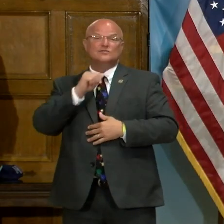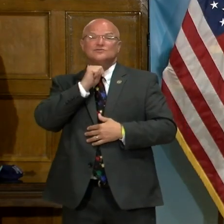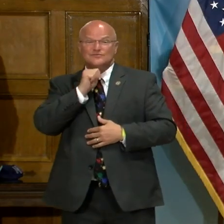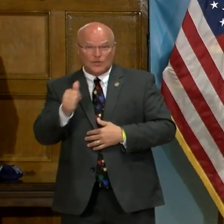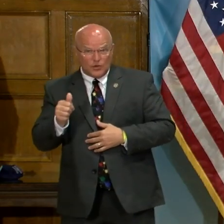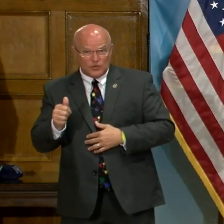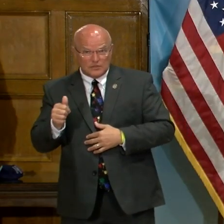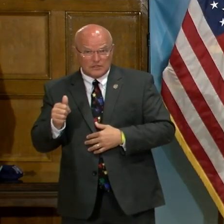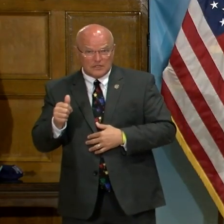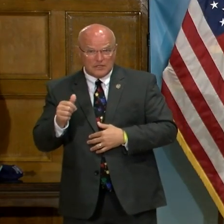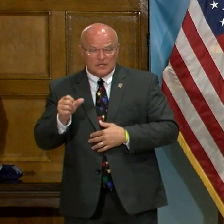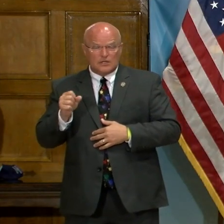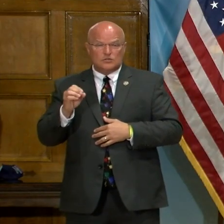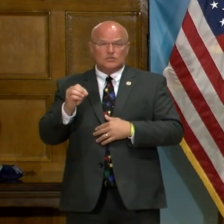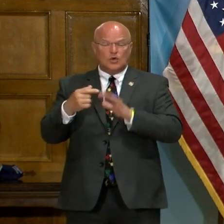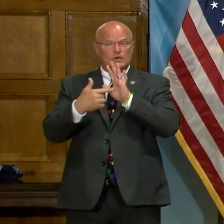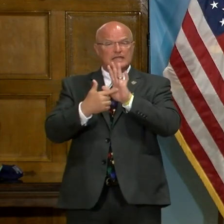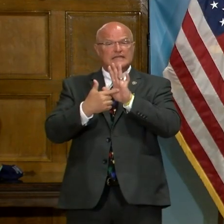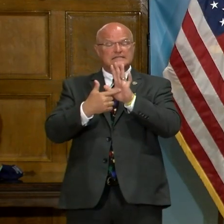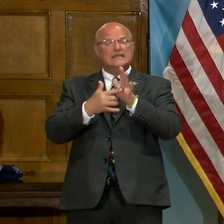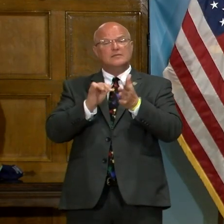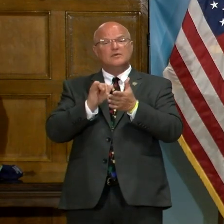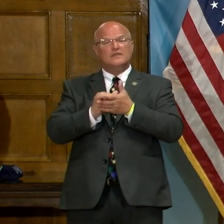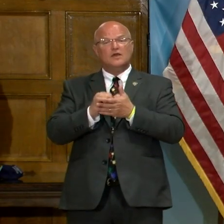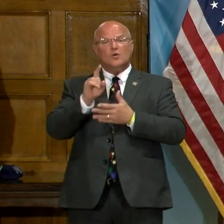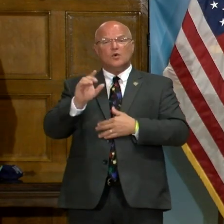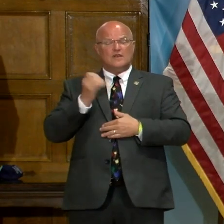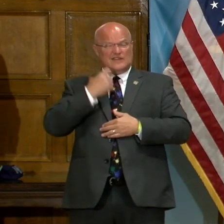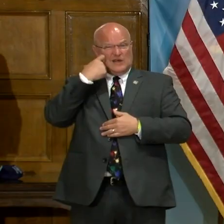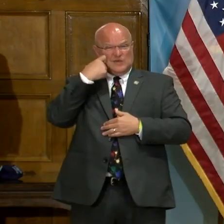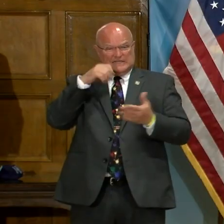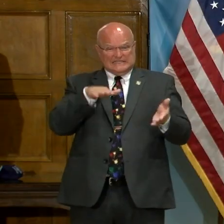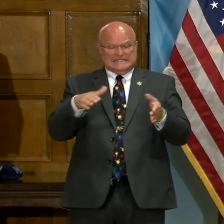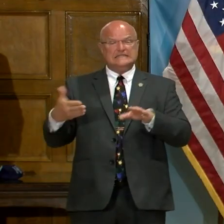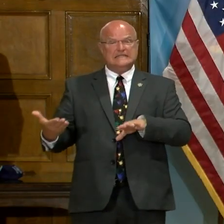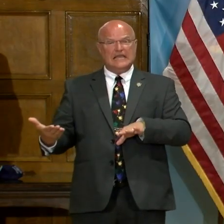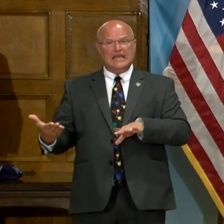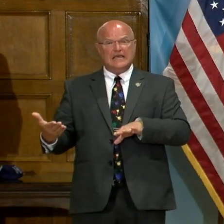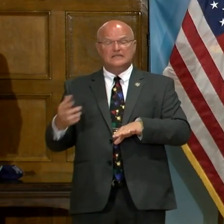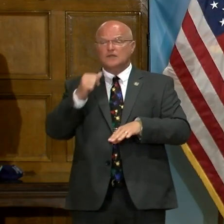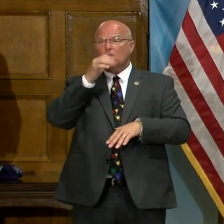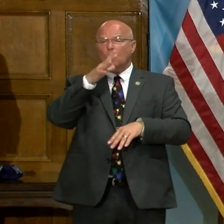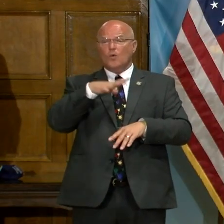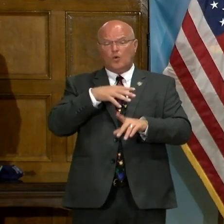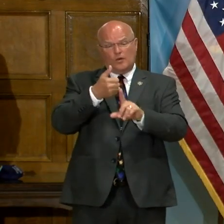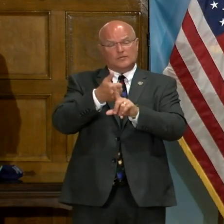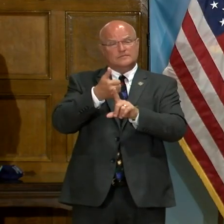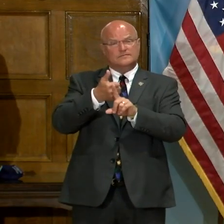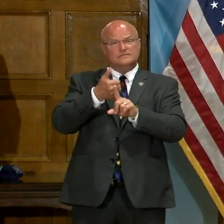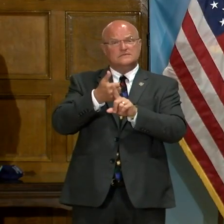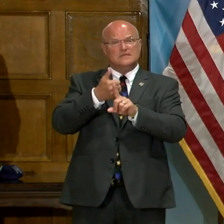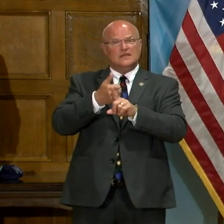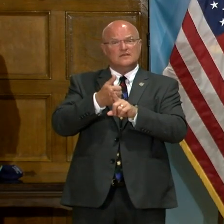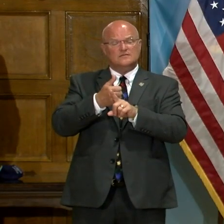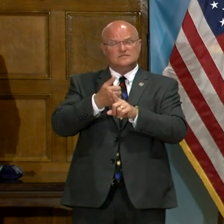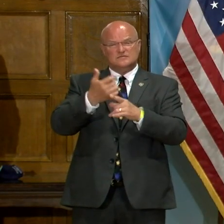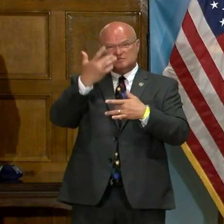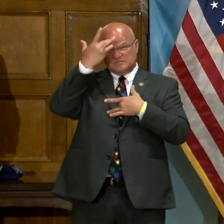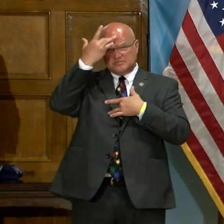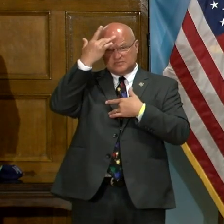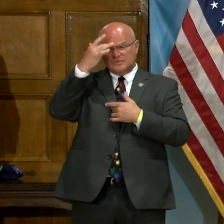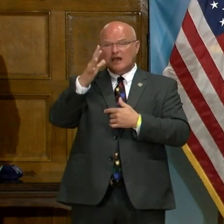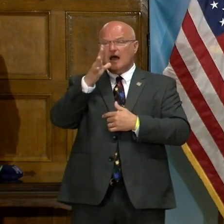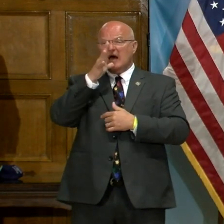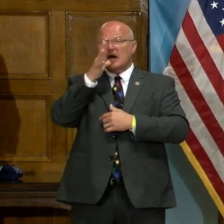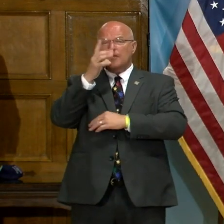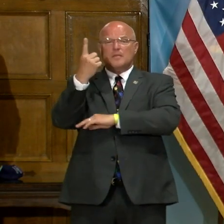don't. And an example of that was one of our recent deaths, is a woman who was infected at a